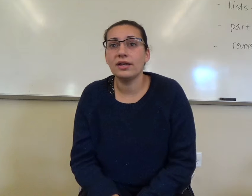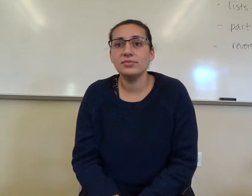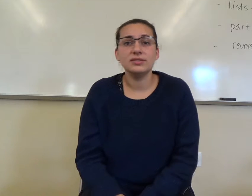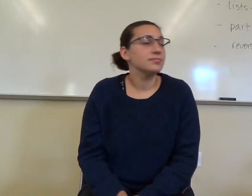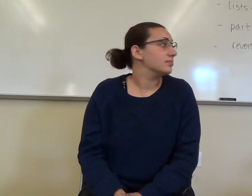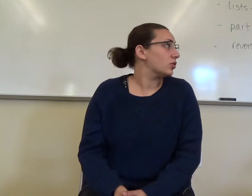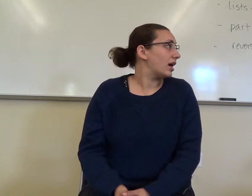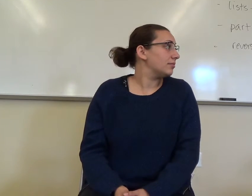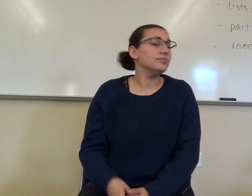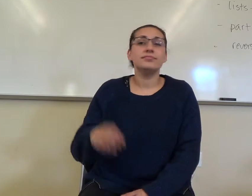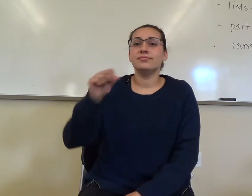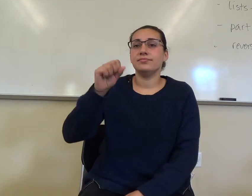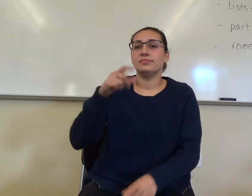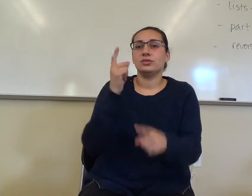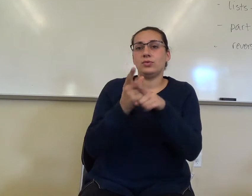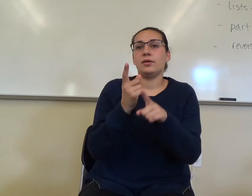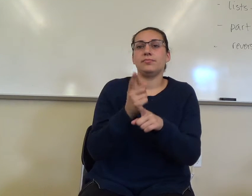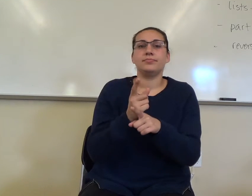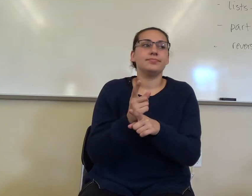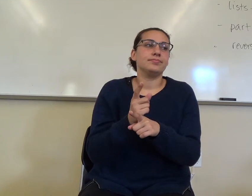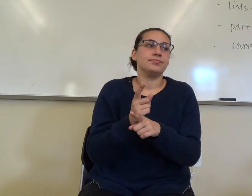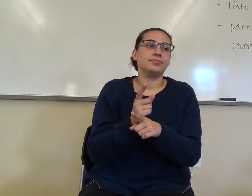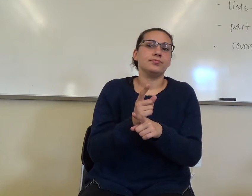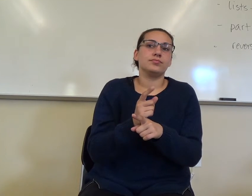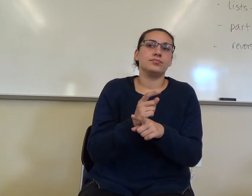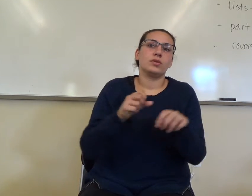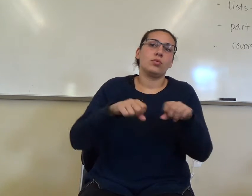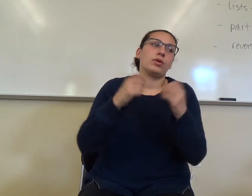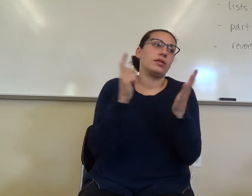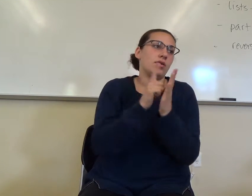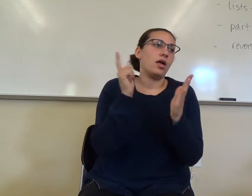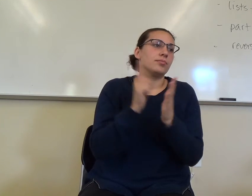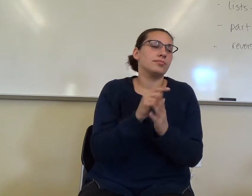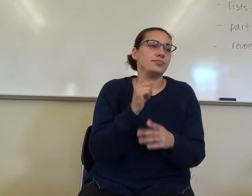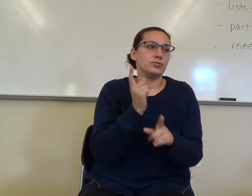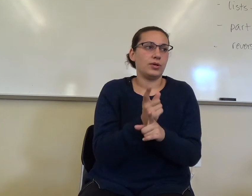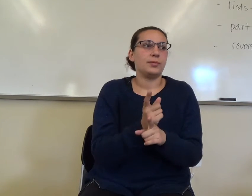Crimes. Crime. Okay. Crime is one thing.